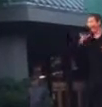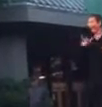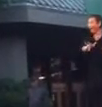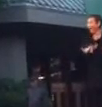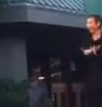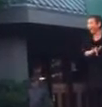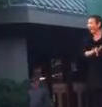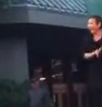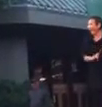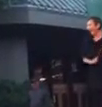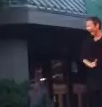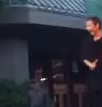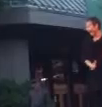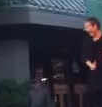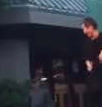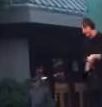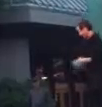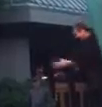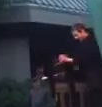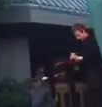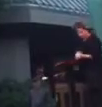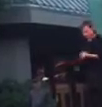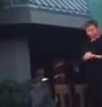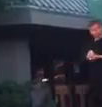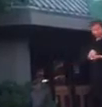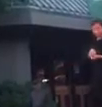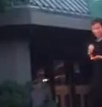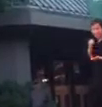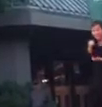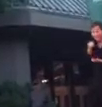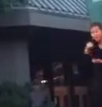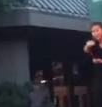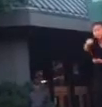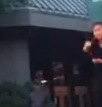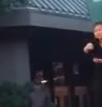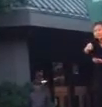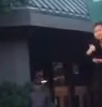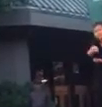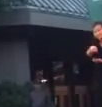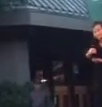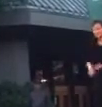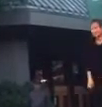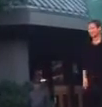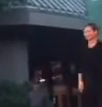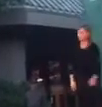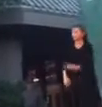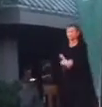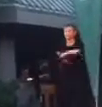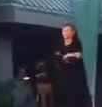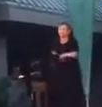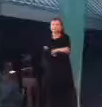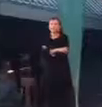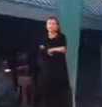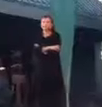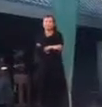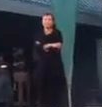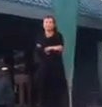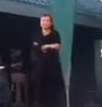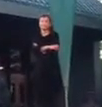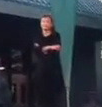there was all this blank space on the side. So he grabbed his ink and his pen, and he drew a cat. And the priest saw him